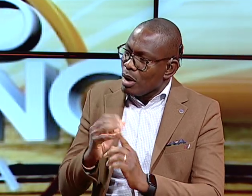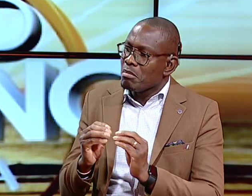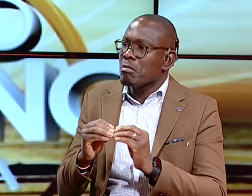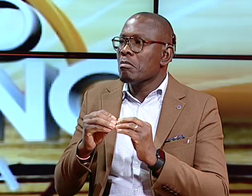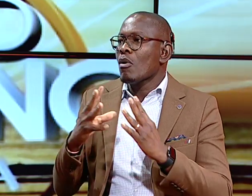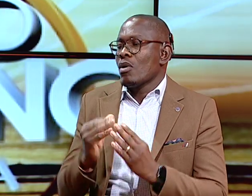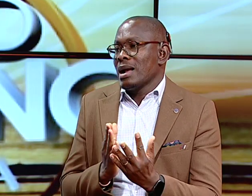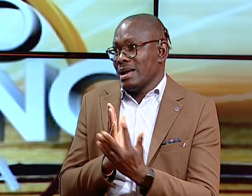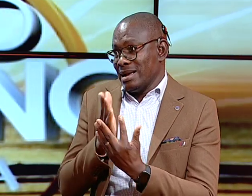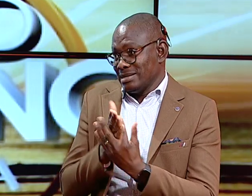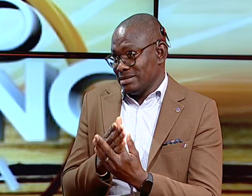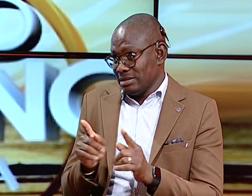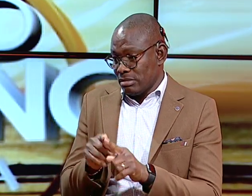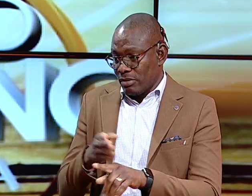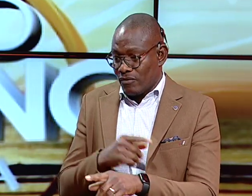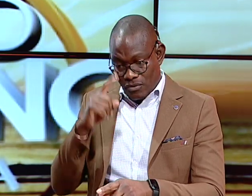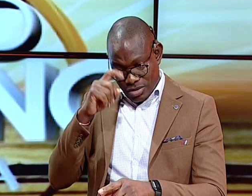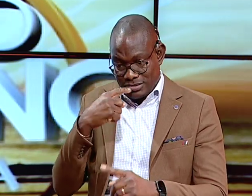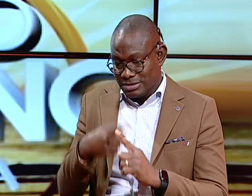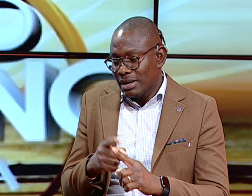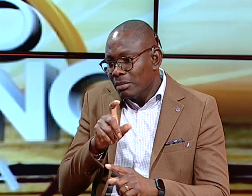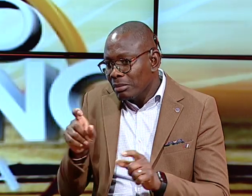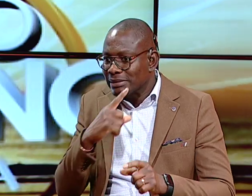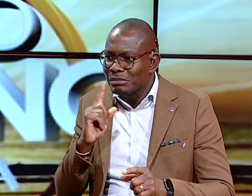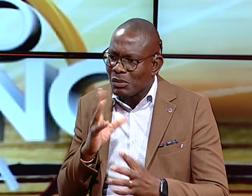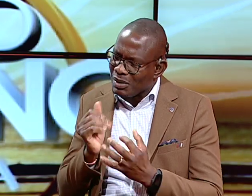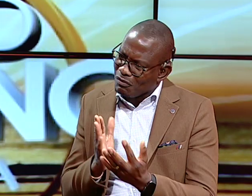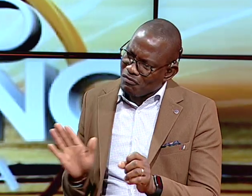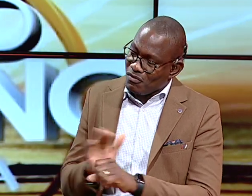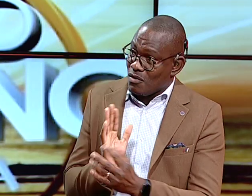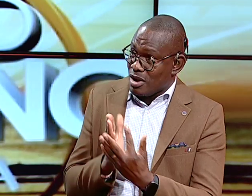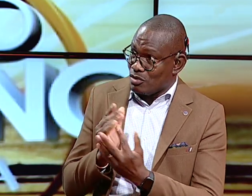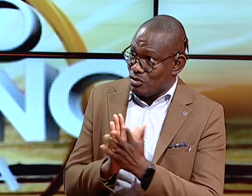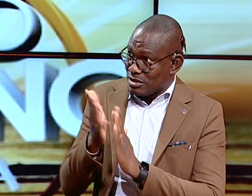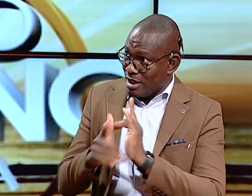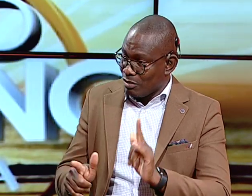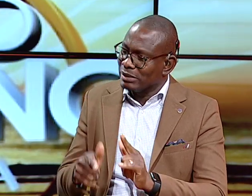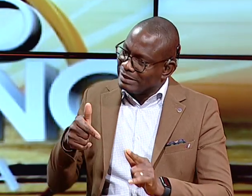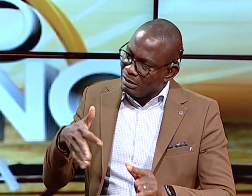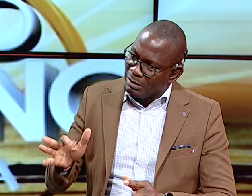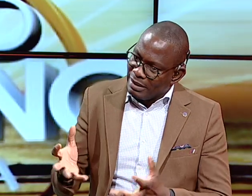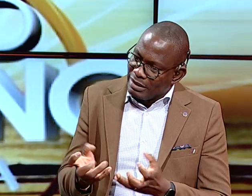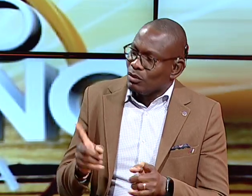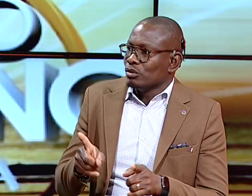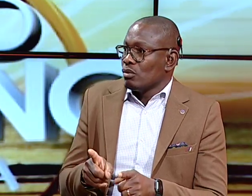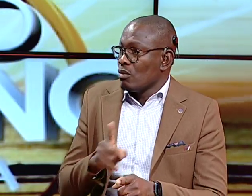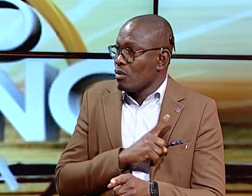lot of advocacy that needs to be happened. So like Joe said, that we need to have full access, and we will